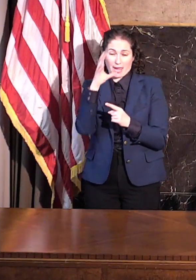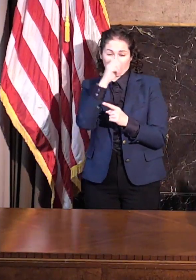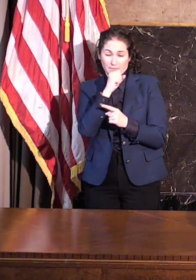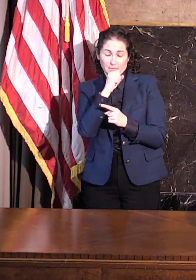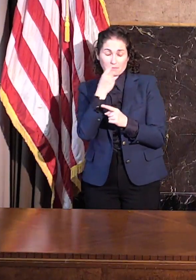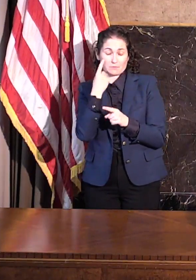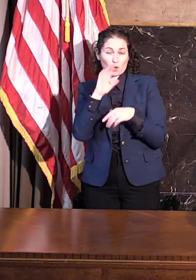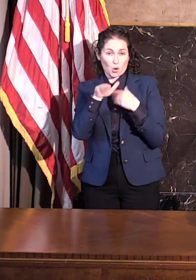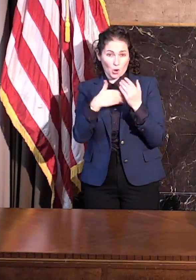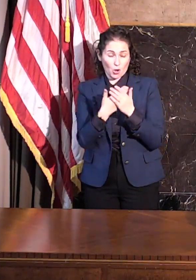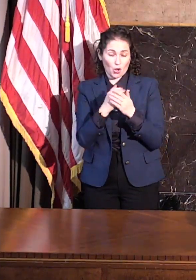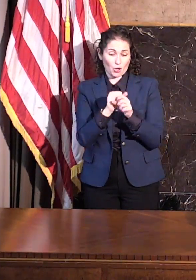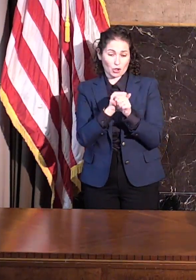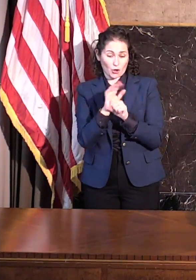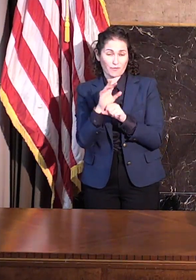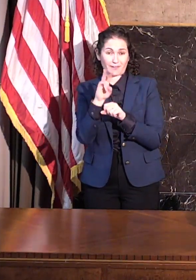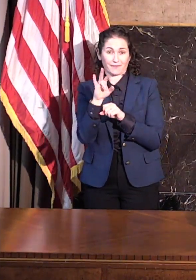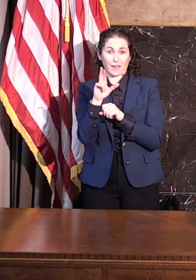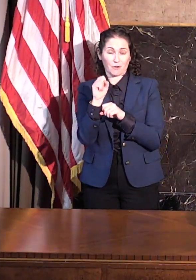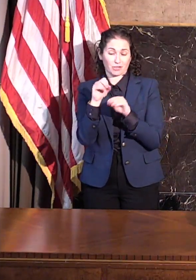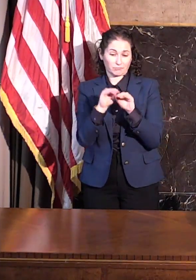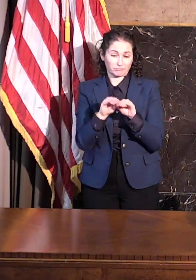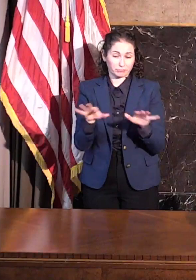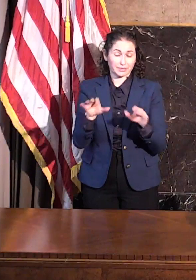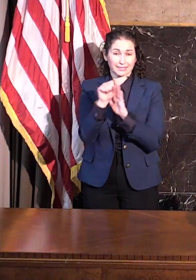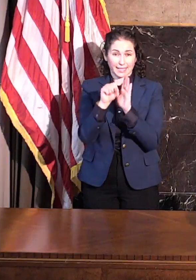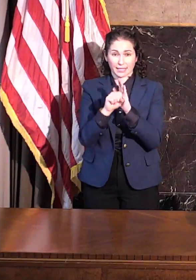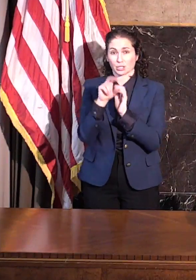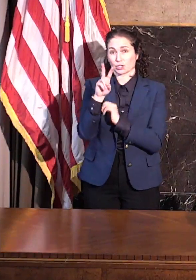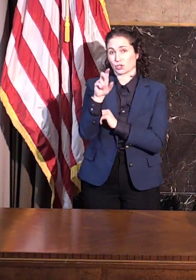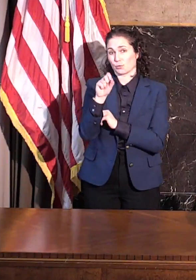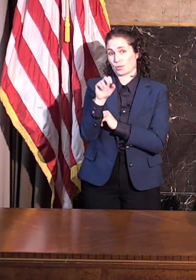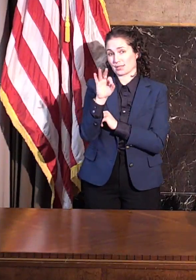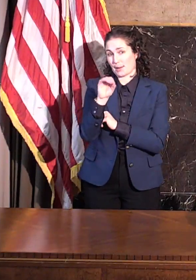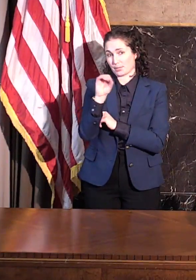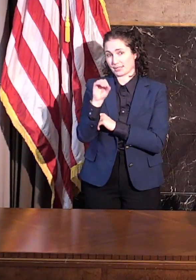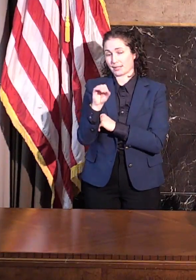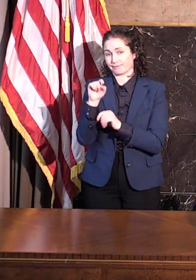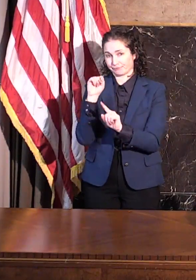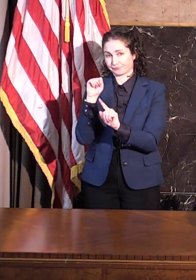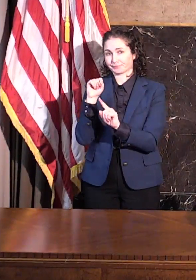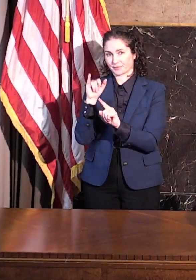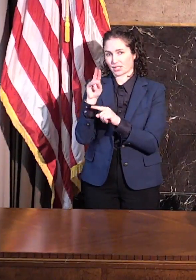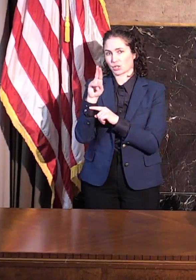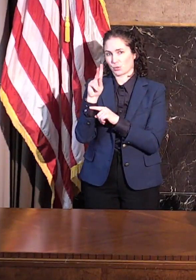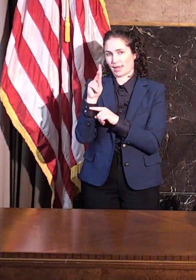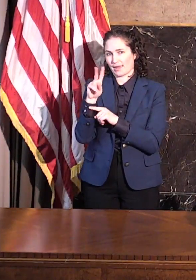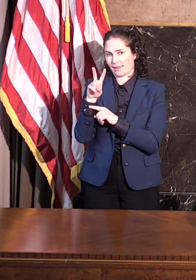126,910 doses. I continue to have concerns about the